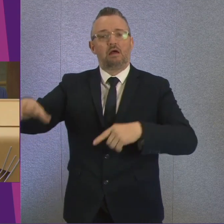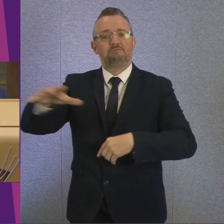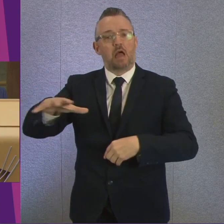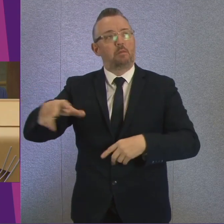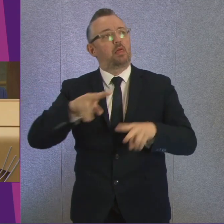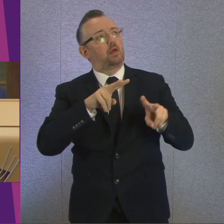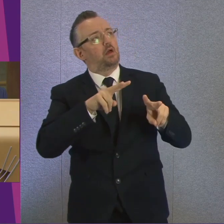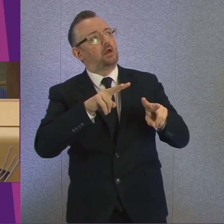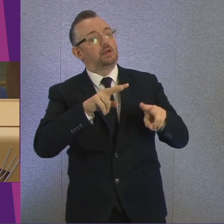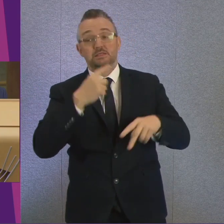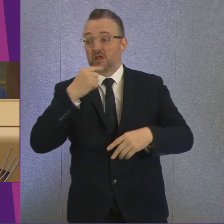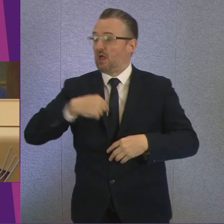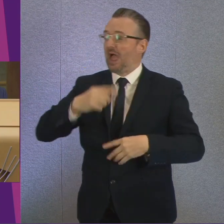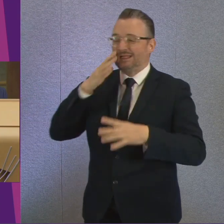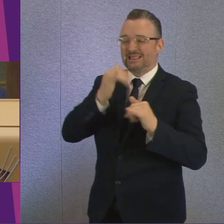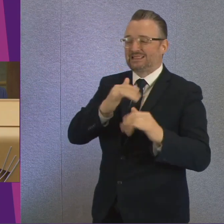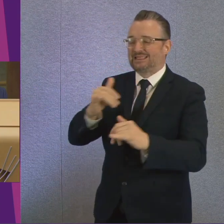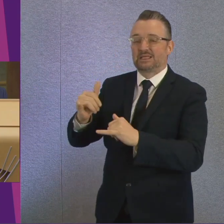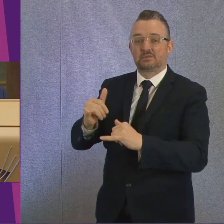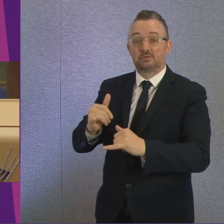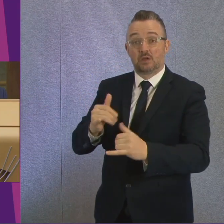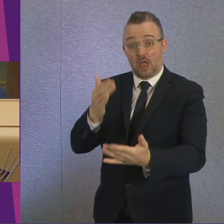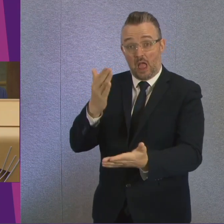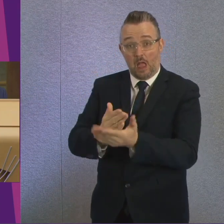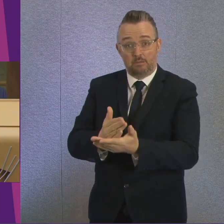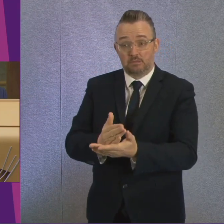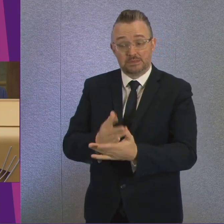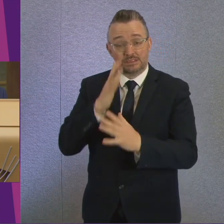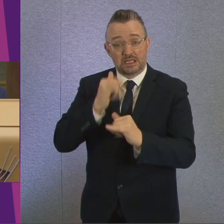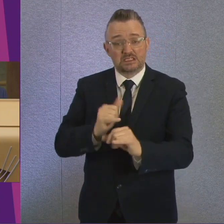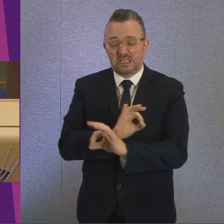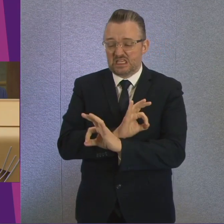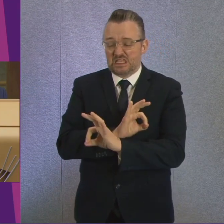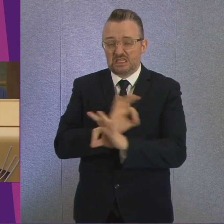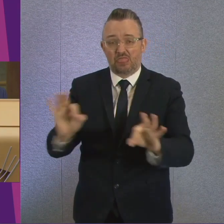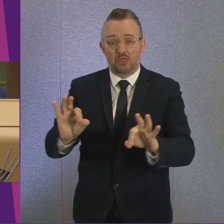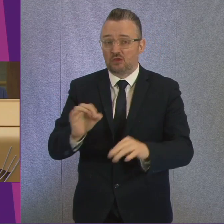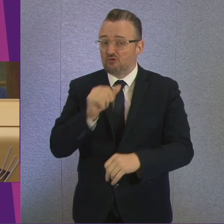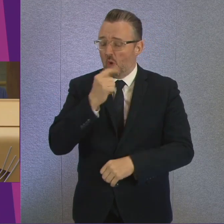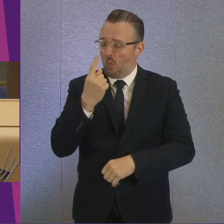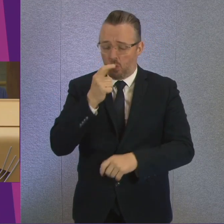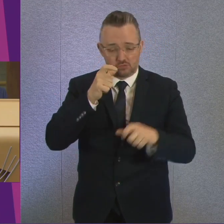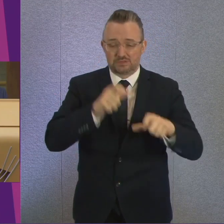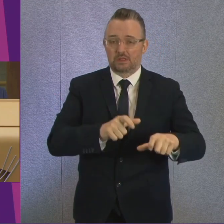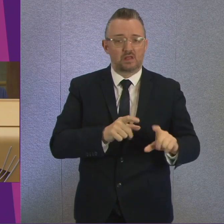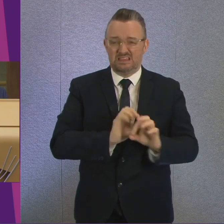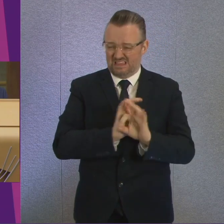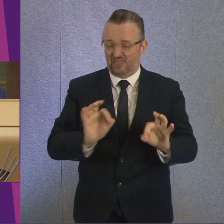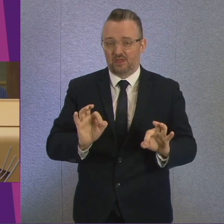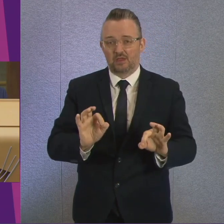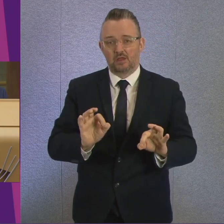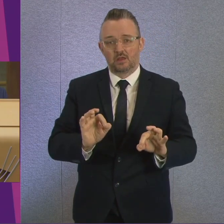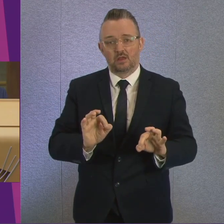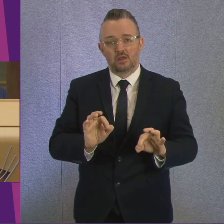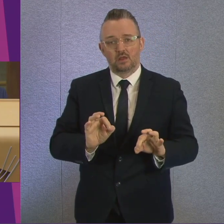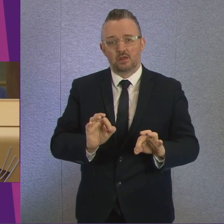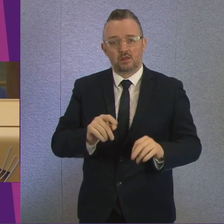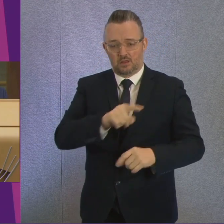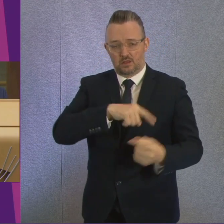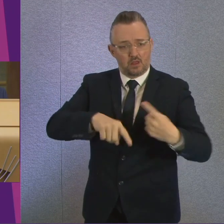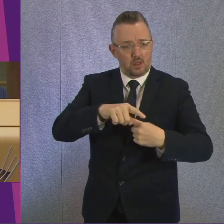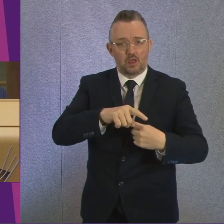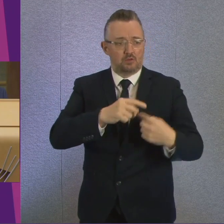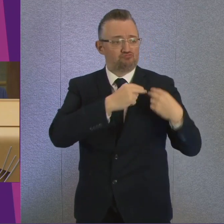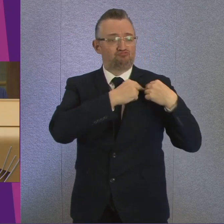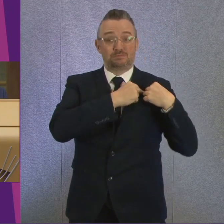they are testing residents, but they haven't tested a single resident, not one. They are not even being accountable to their